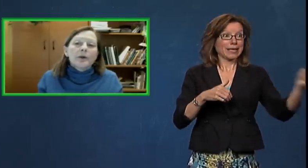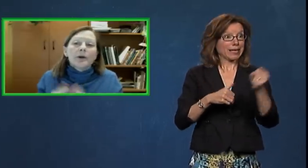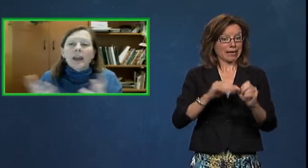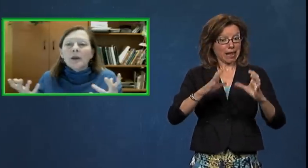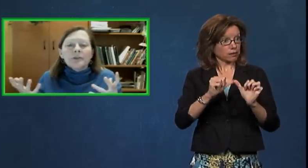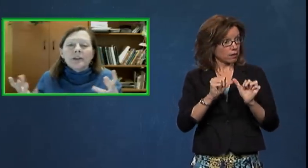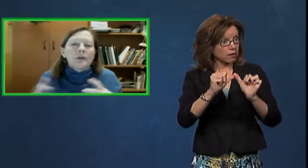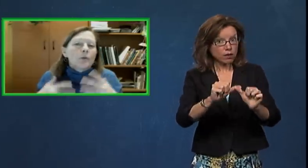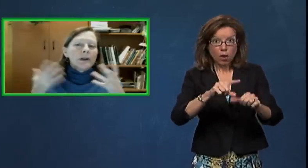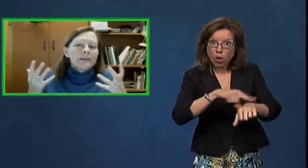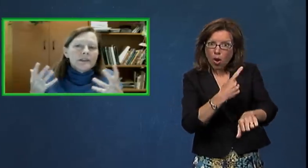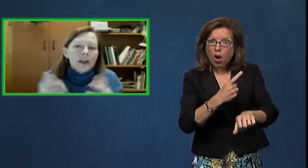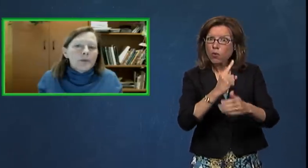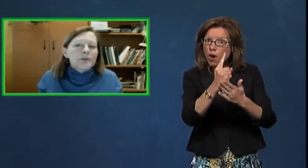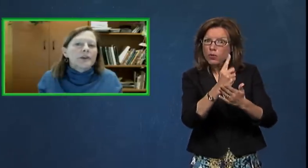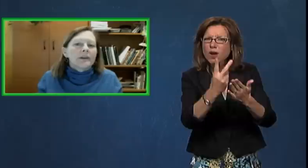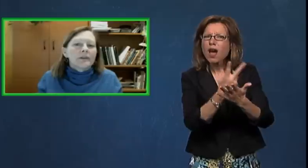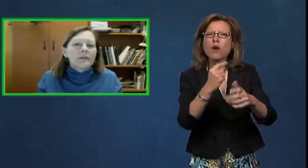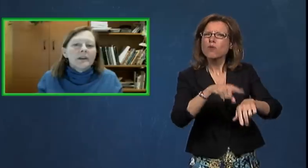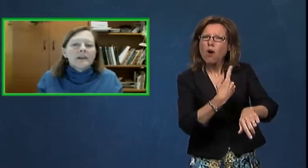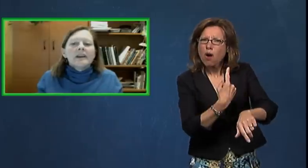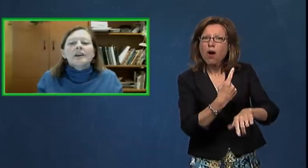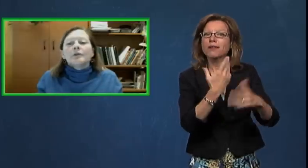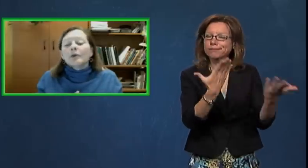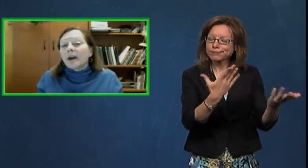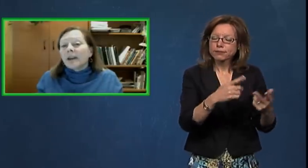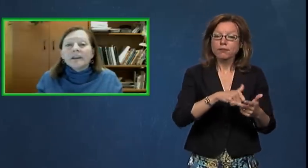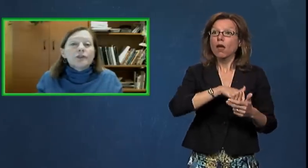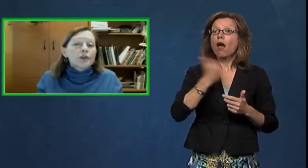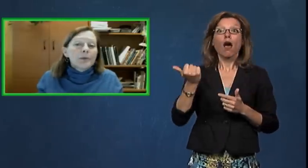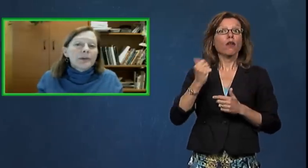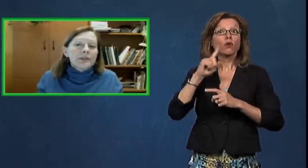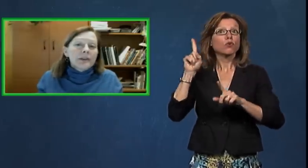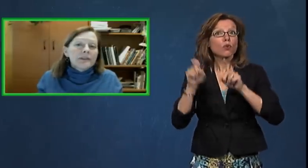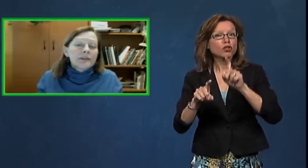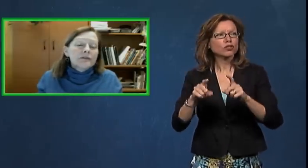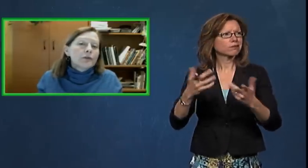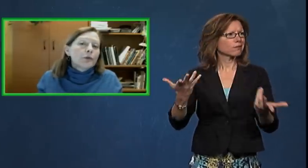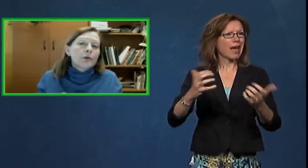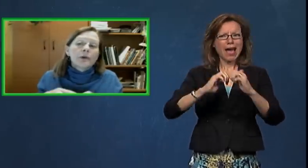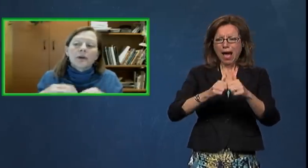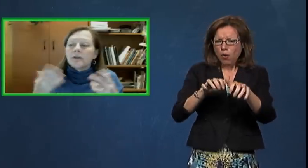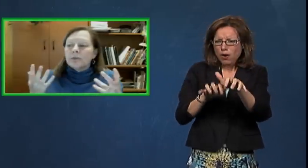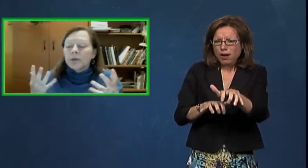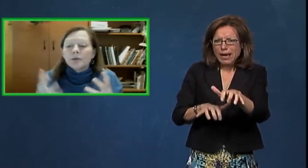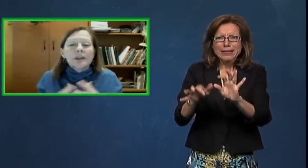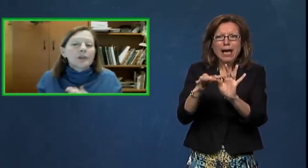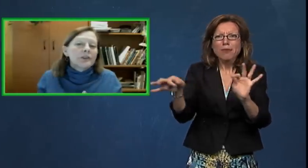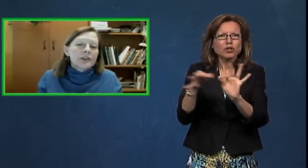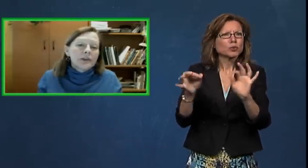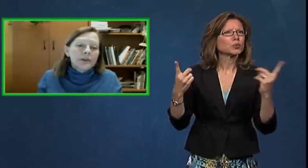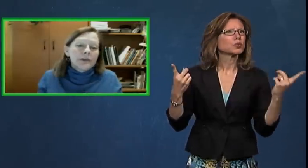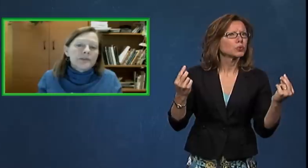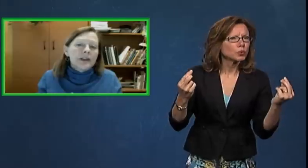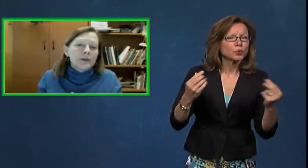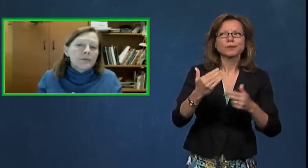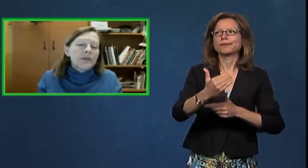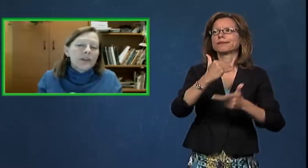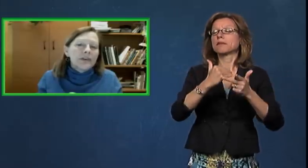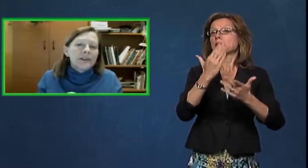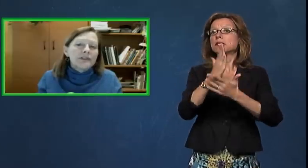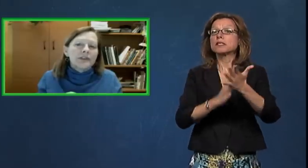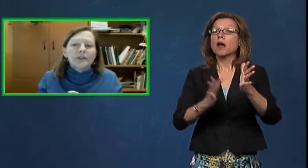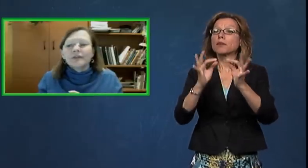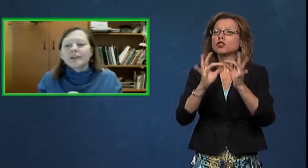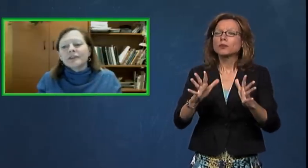questions about captioning. What is captioning? We might get interpreters asking for unique materials that meet